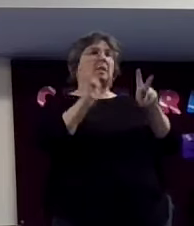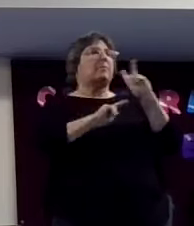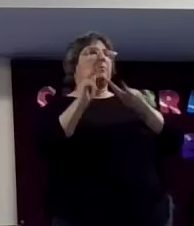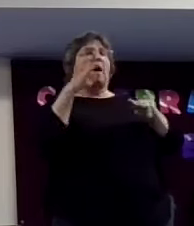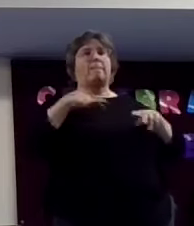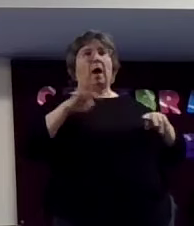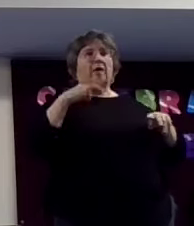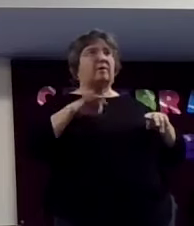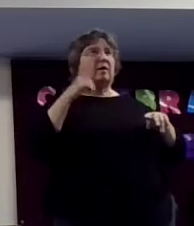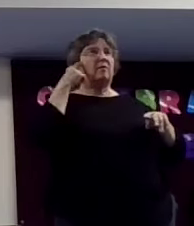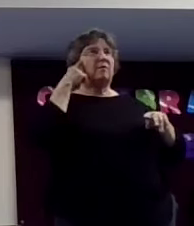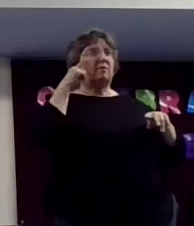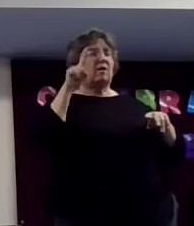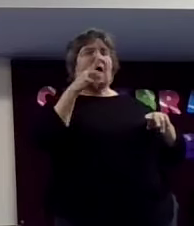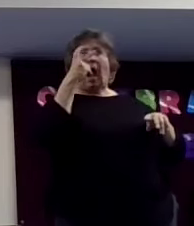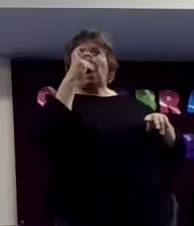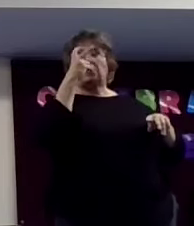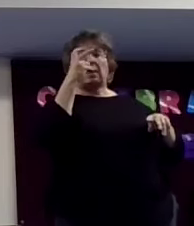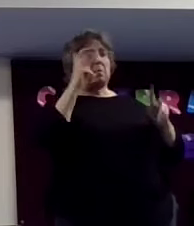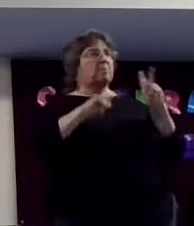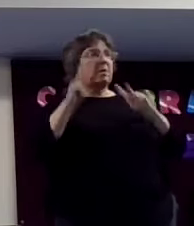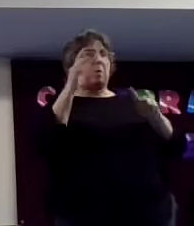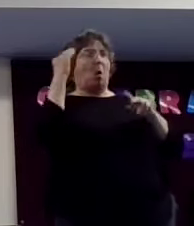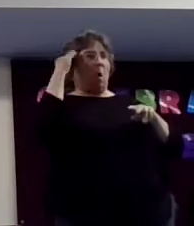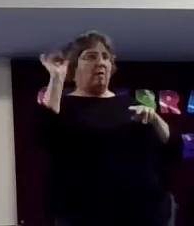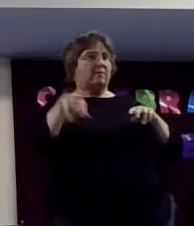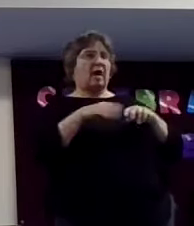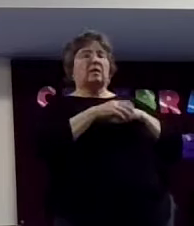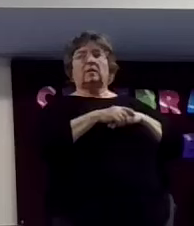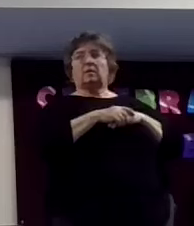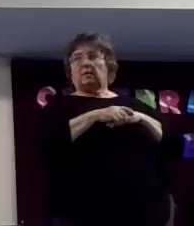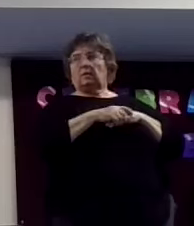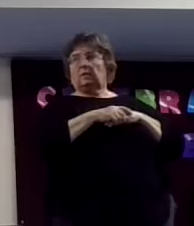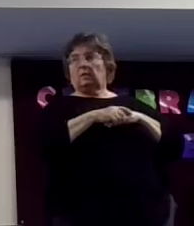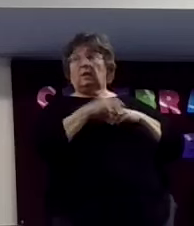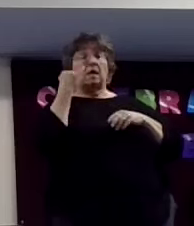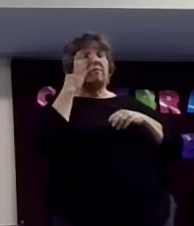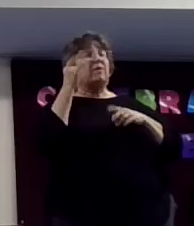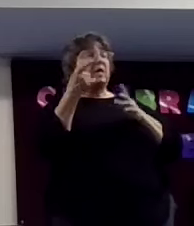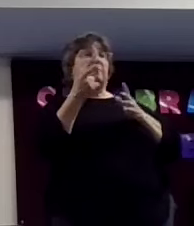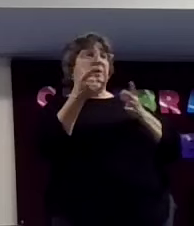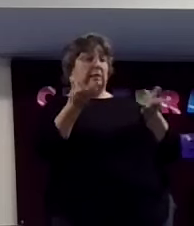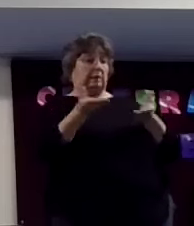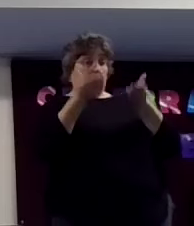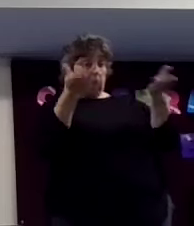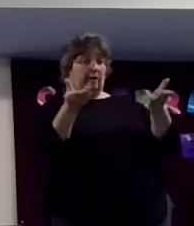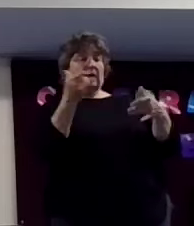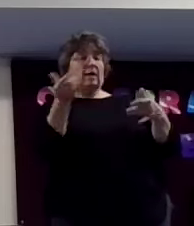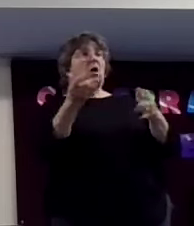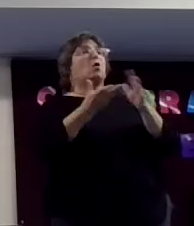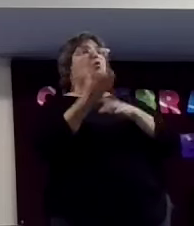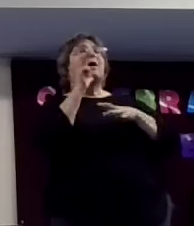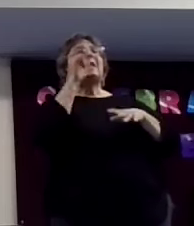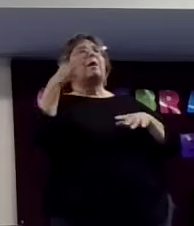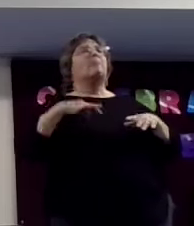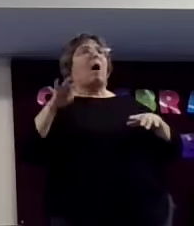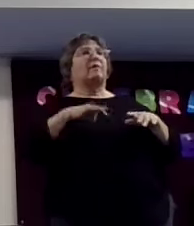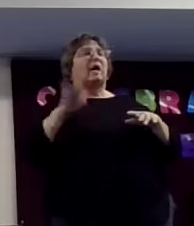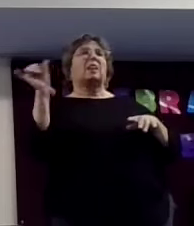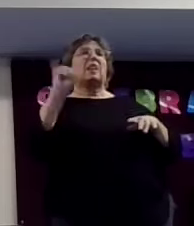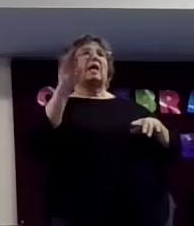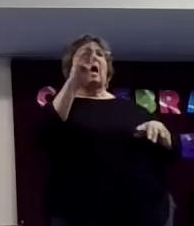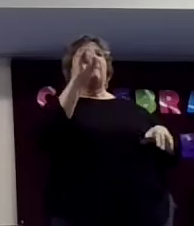be a benefit, and I don't think a lot of people are aware of that. So yeah, that can be published somewhere. Yep. It goes through a nonprofit. So it'd be